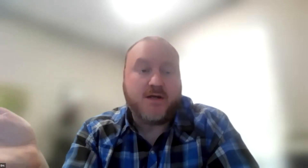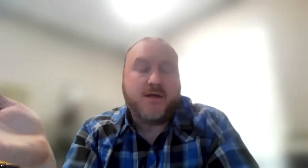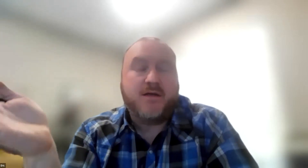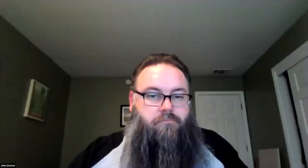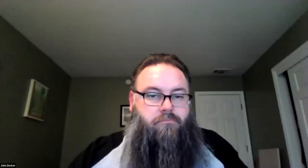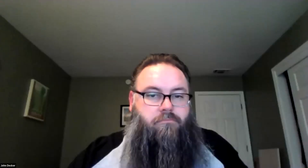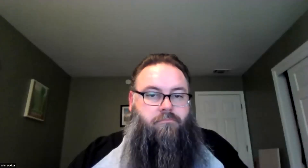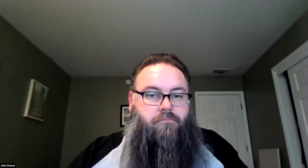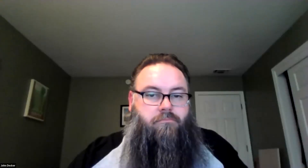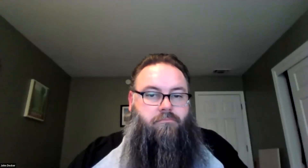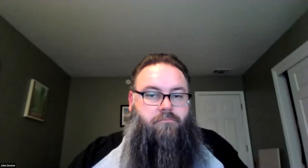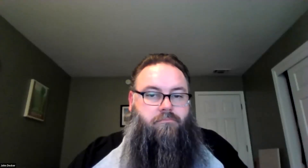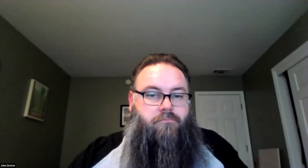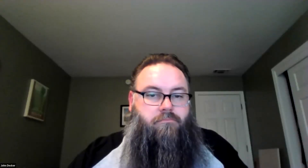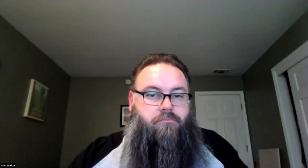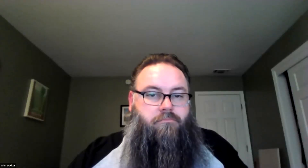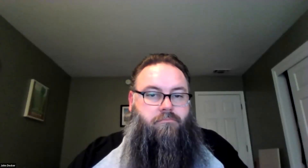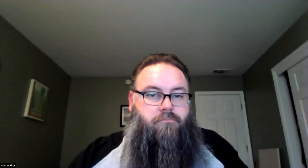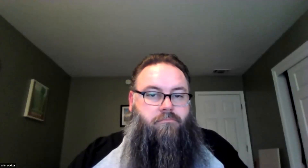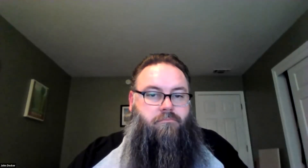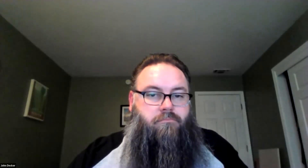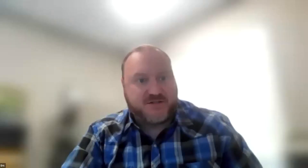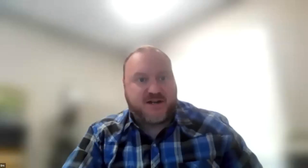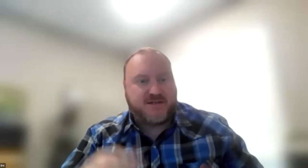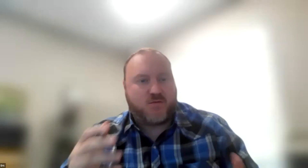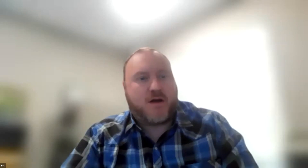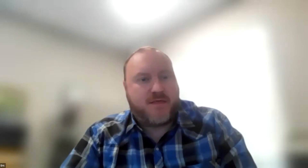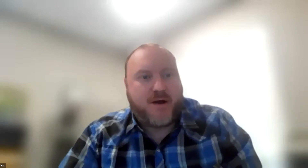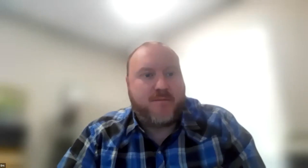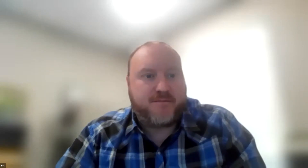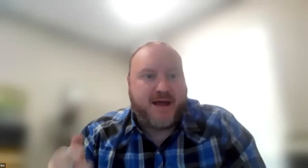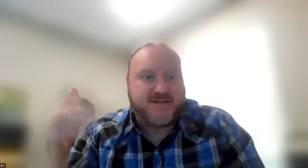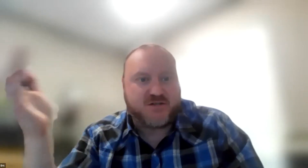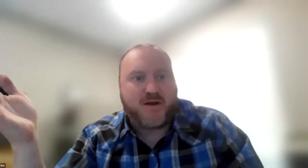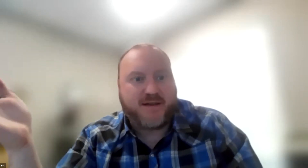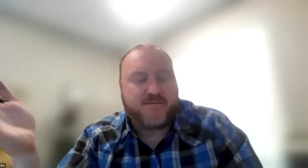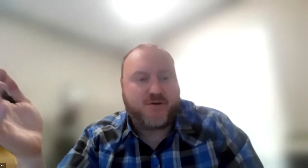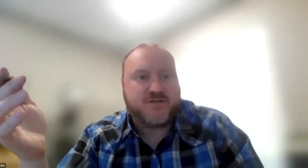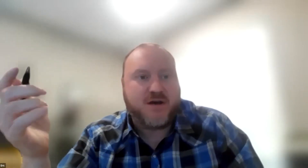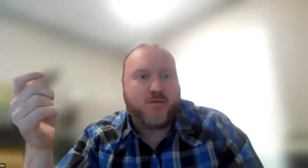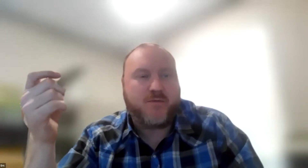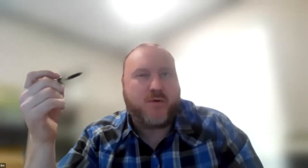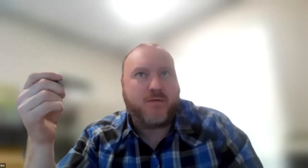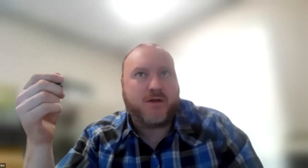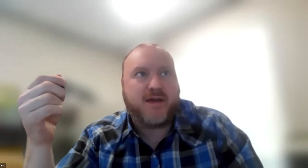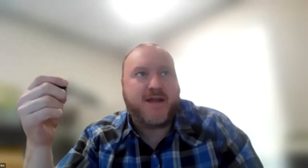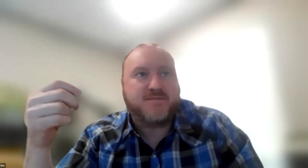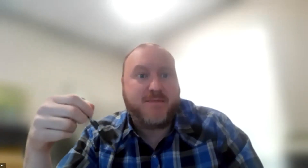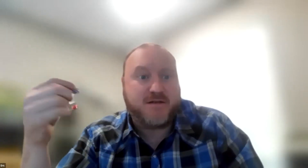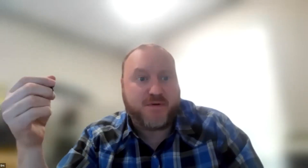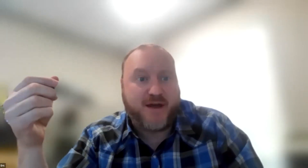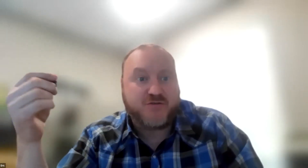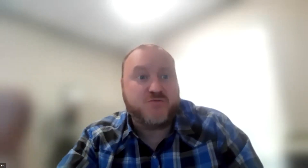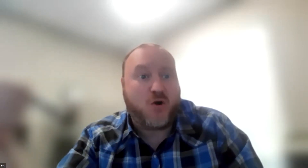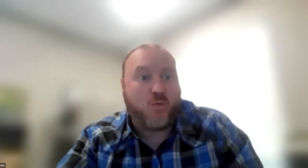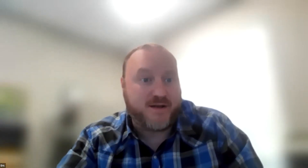awesome. So we haven't met with the regional center yet to work on the problem, but I guess I just want to let folks know what we were looking at is